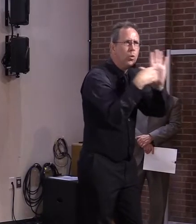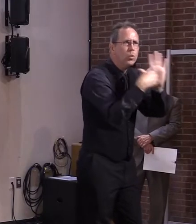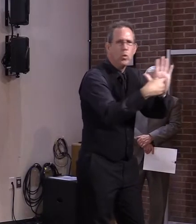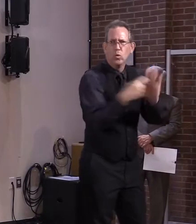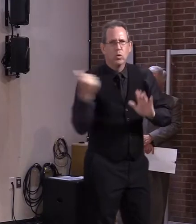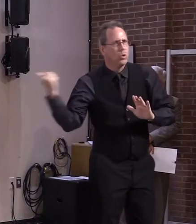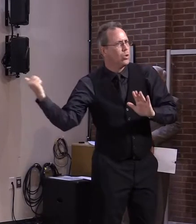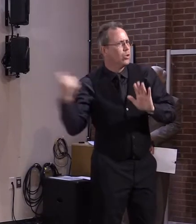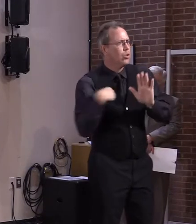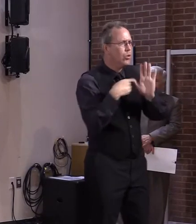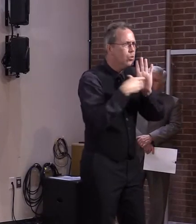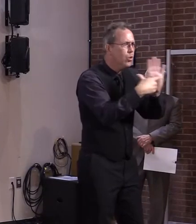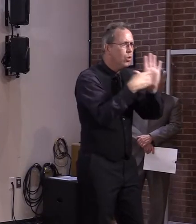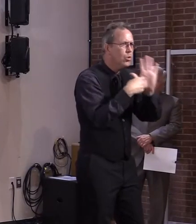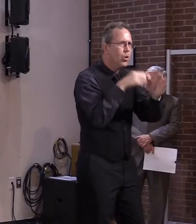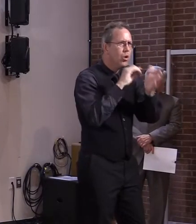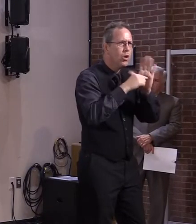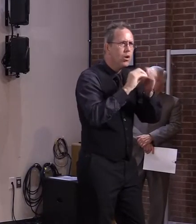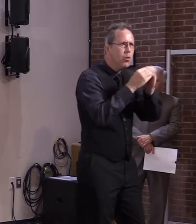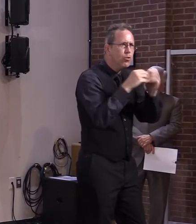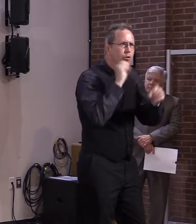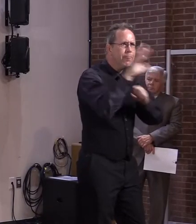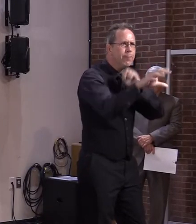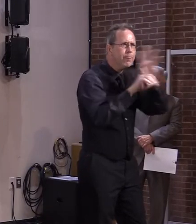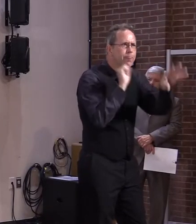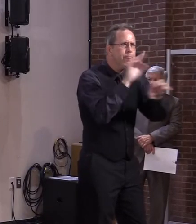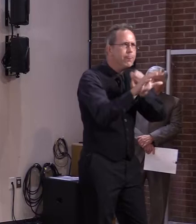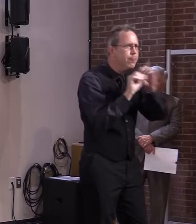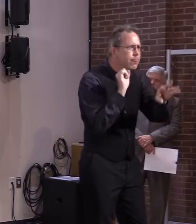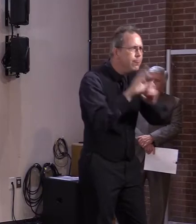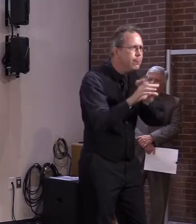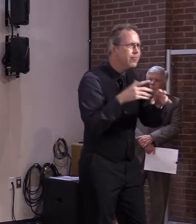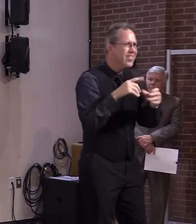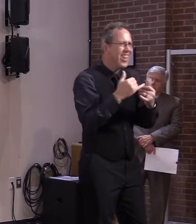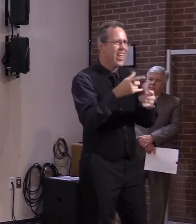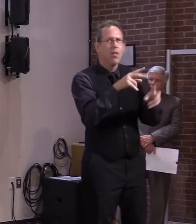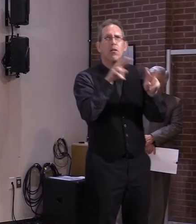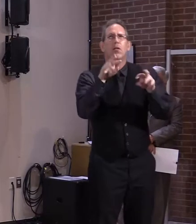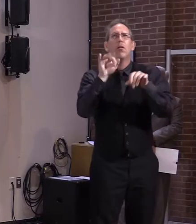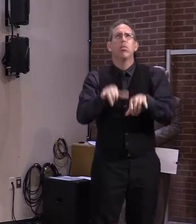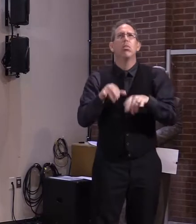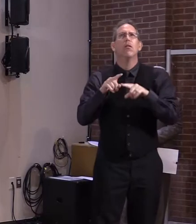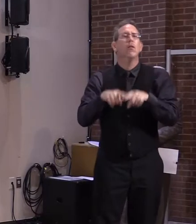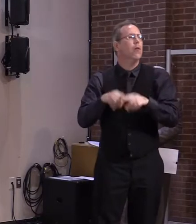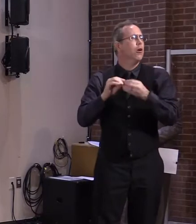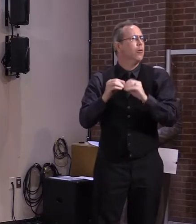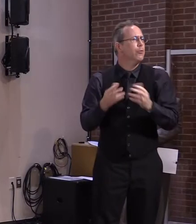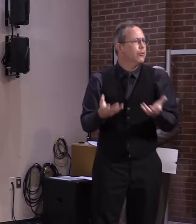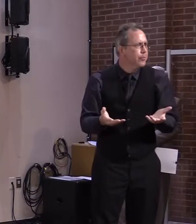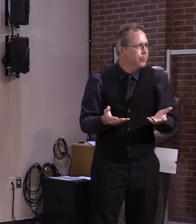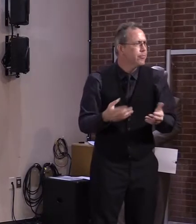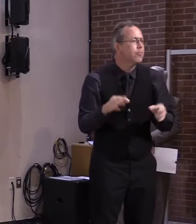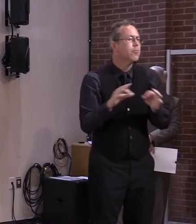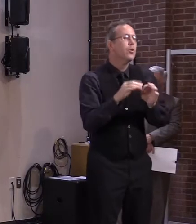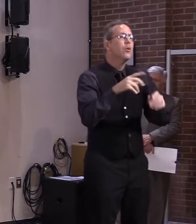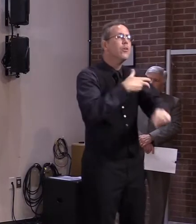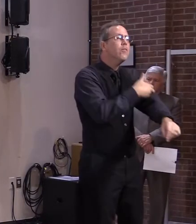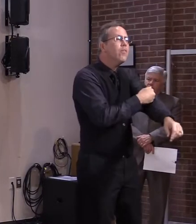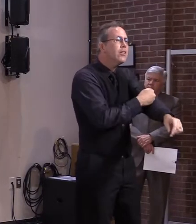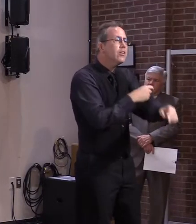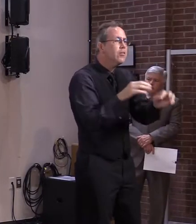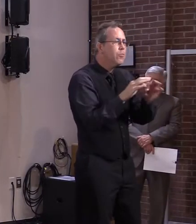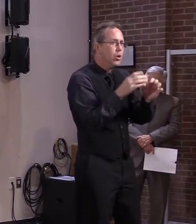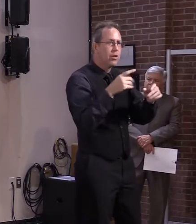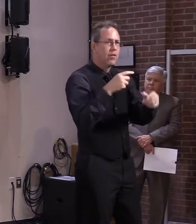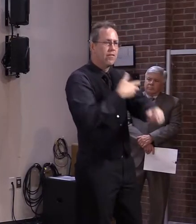outbreaks, and deaths. With vaccines, these rates are decreasing, which means risks